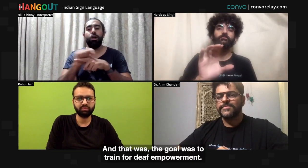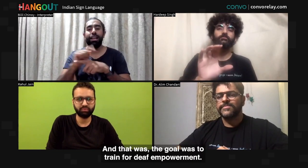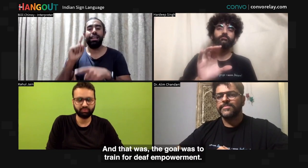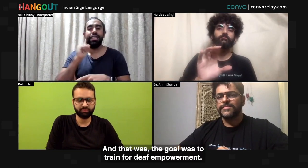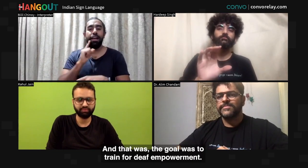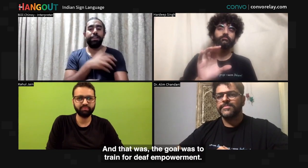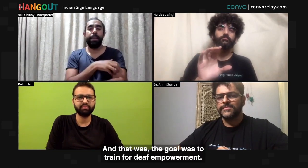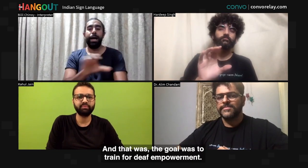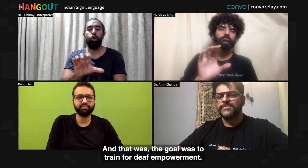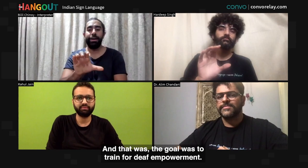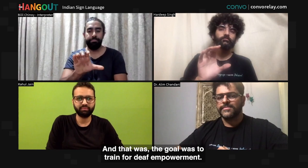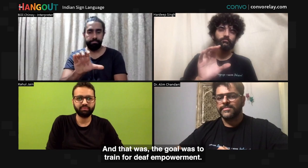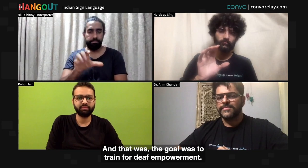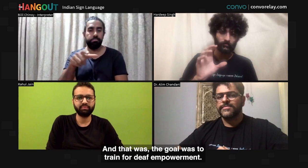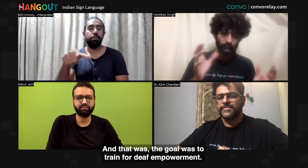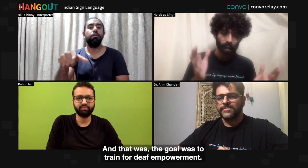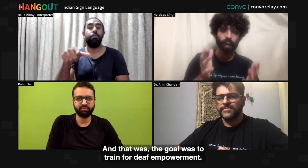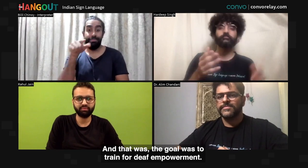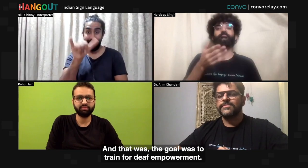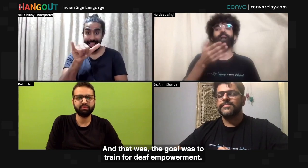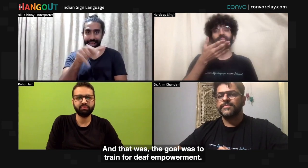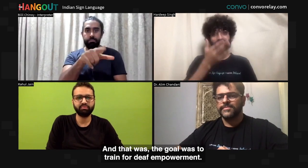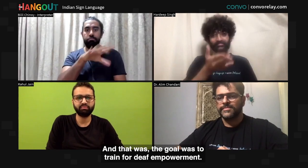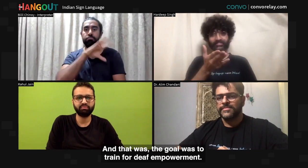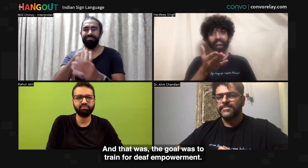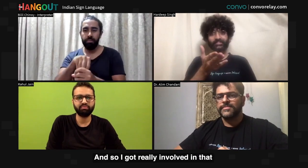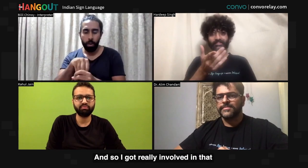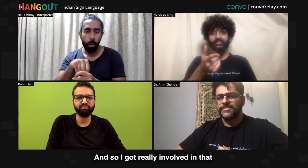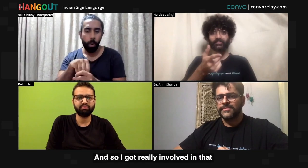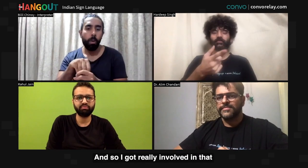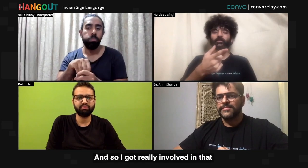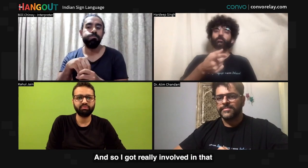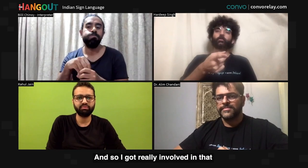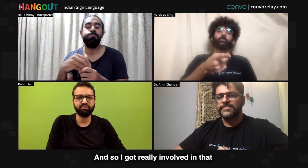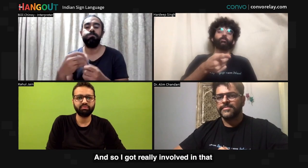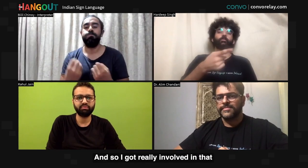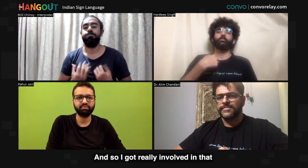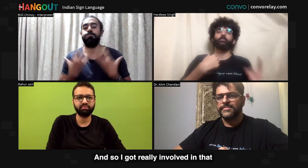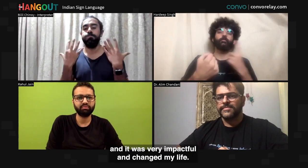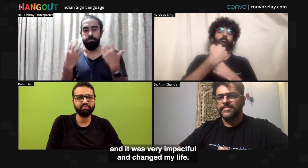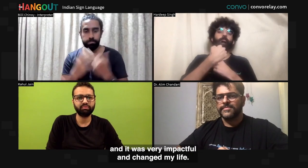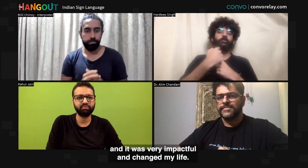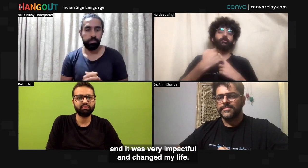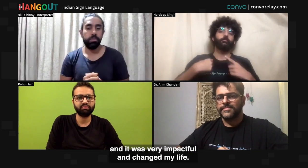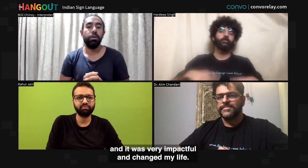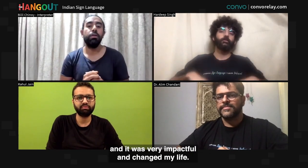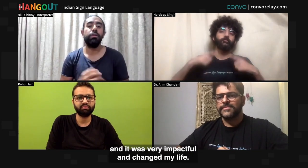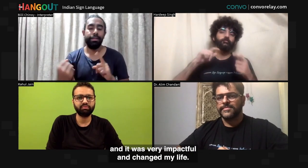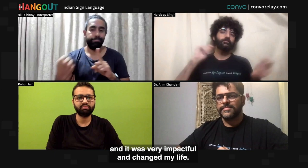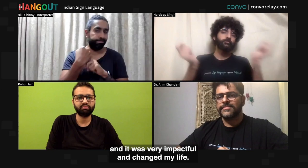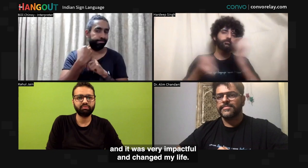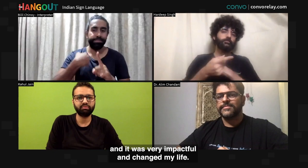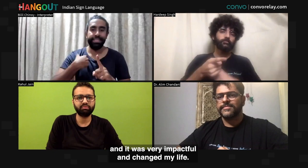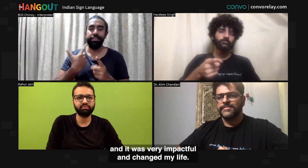the goal was to train for deaf empowerment. And so, I got really involved in that, and it was very impactful